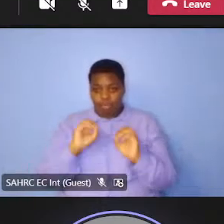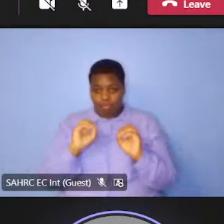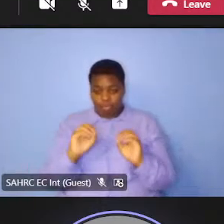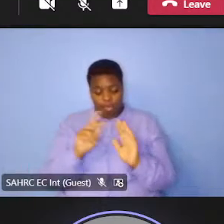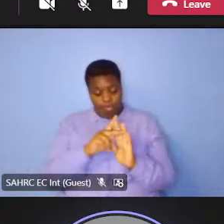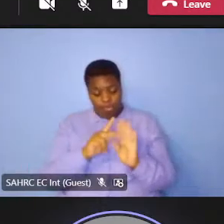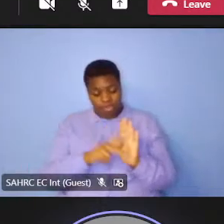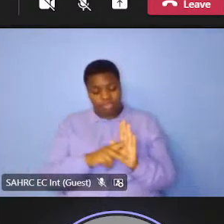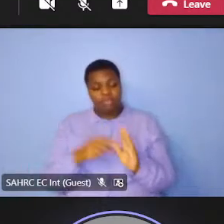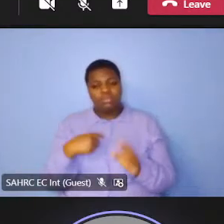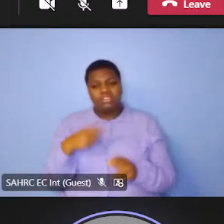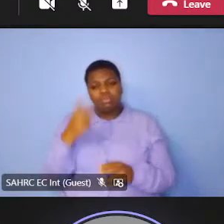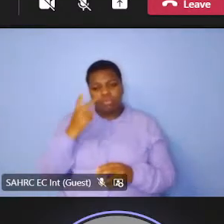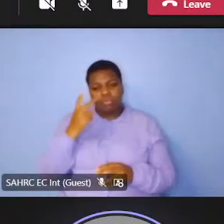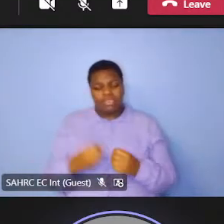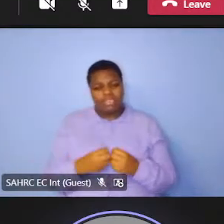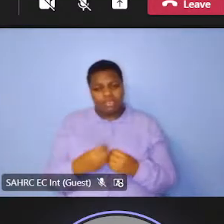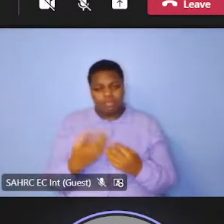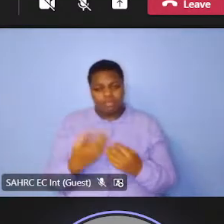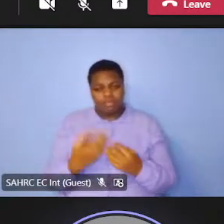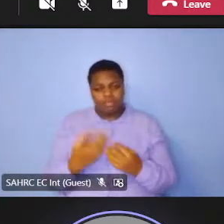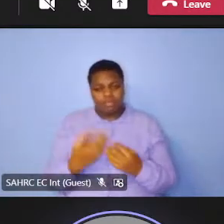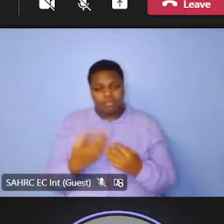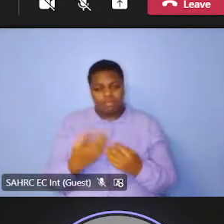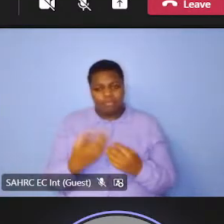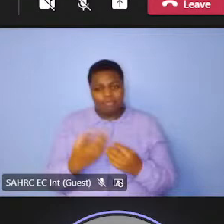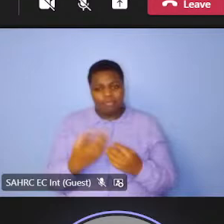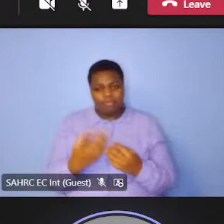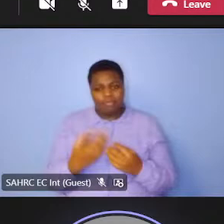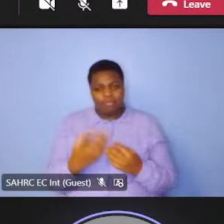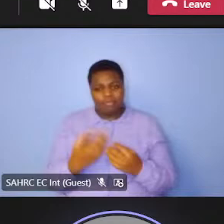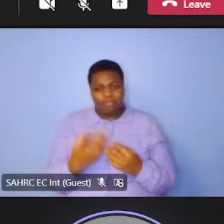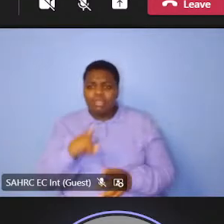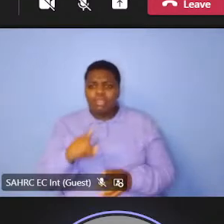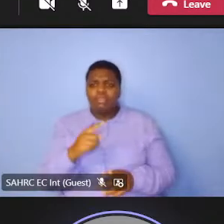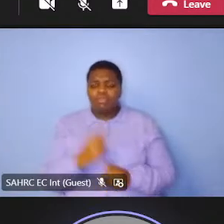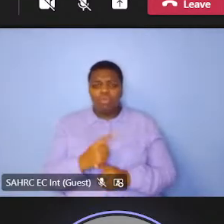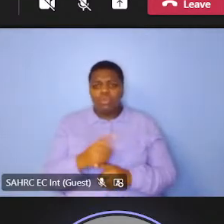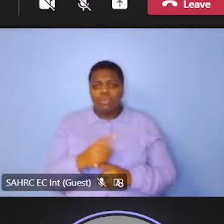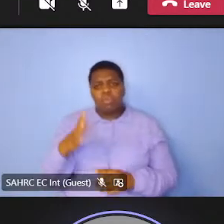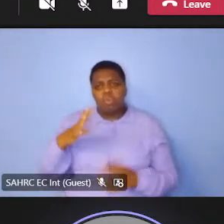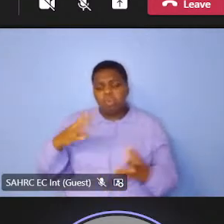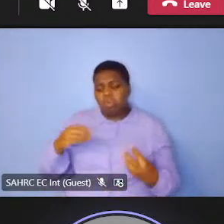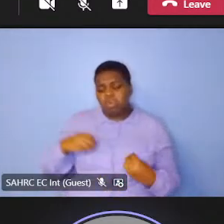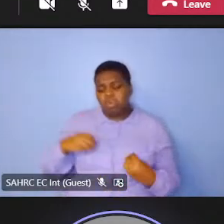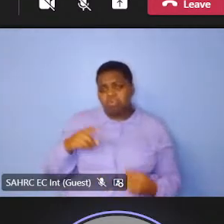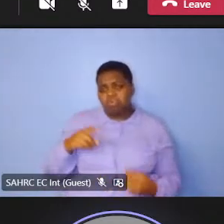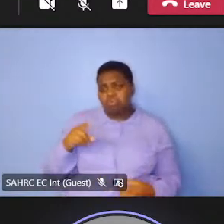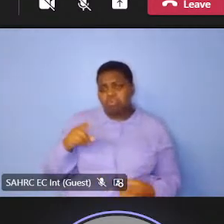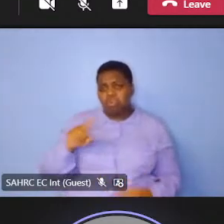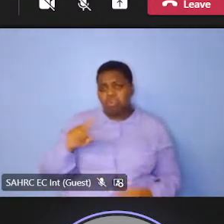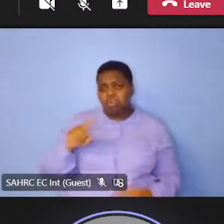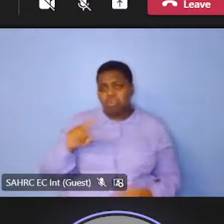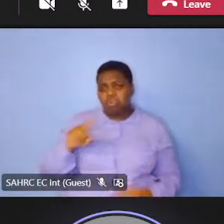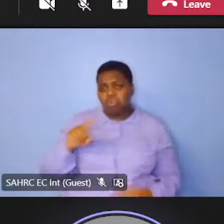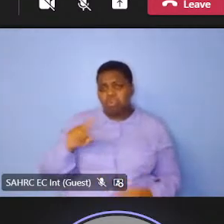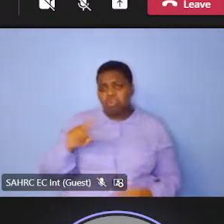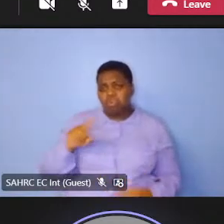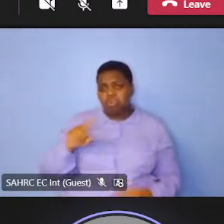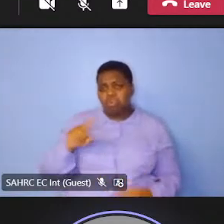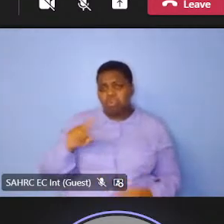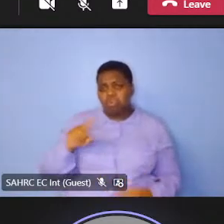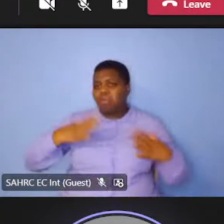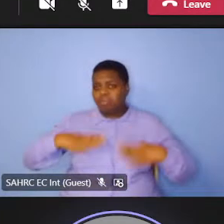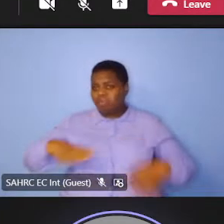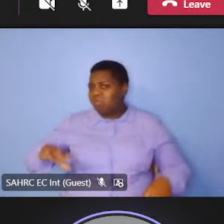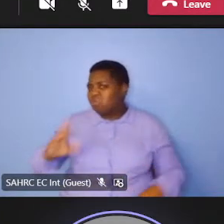many instances having, for example, lesbian learners who come to us at the ELC saying that they are not comfortable wearing dresses